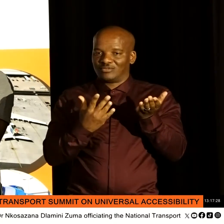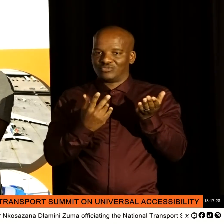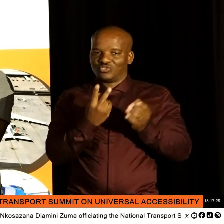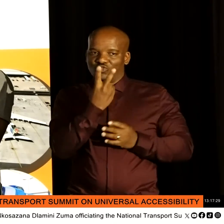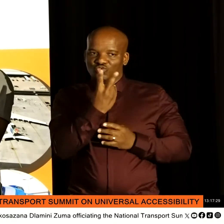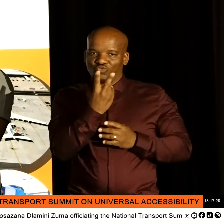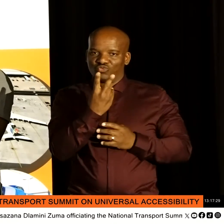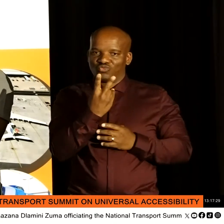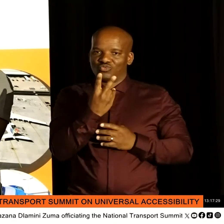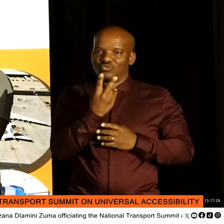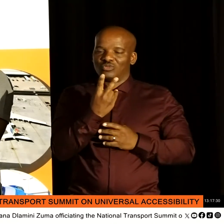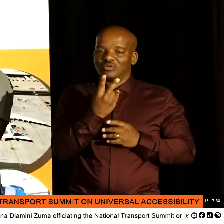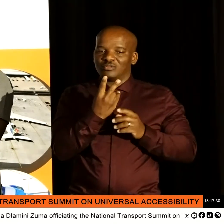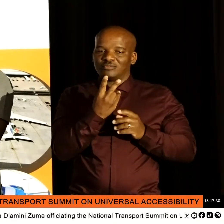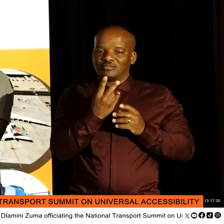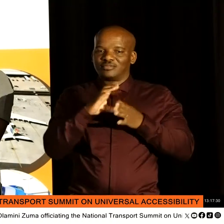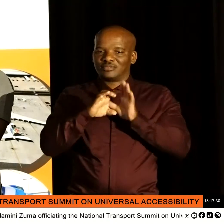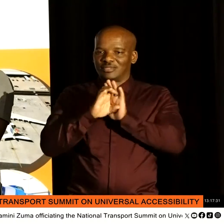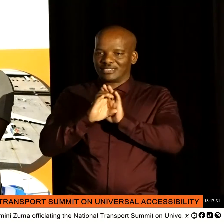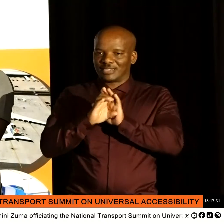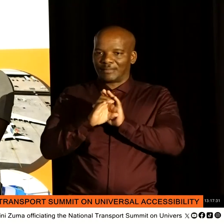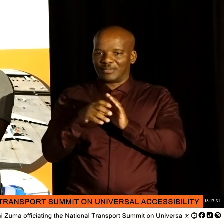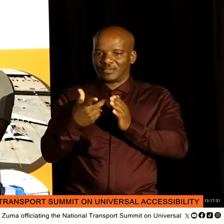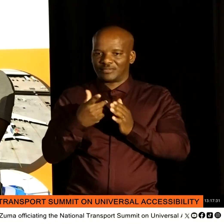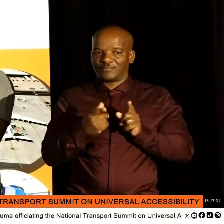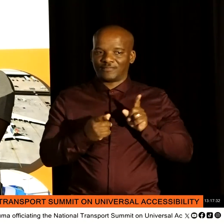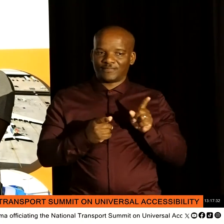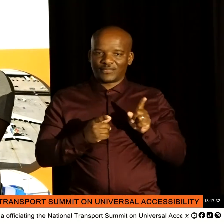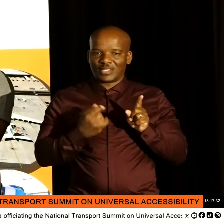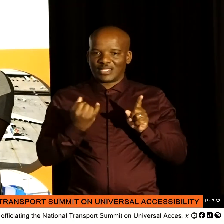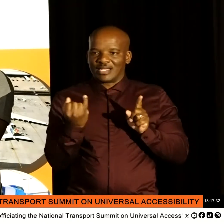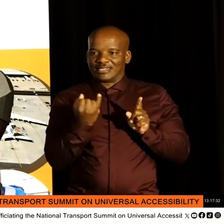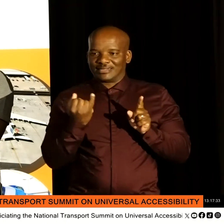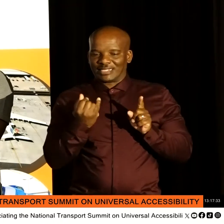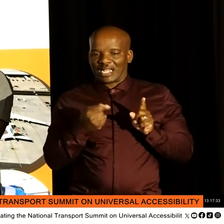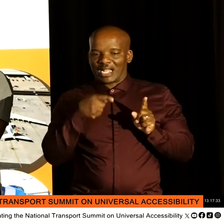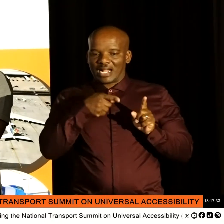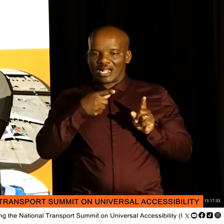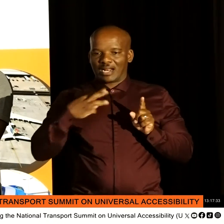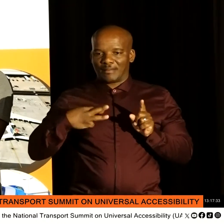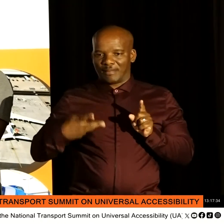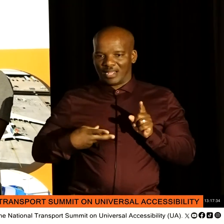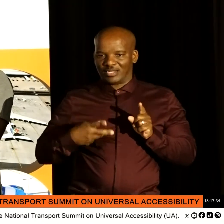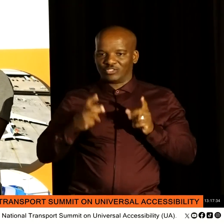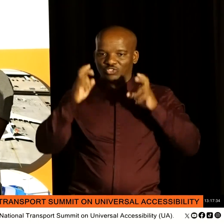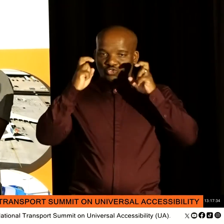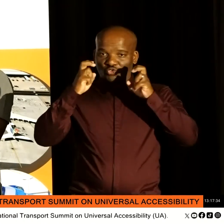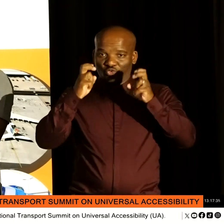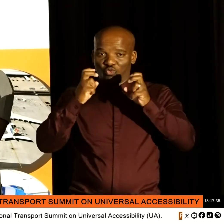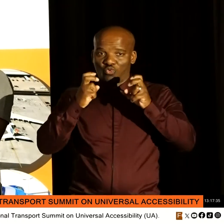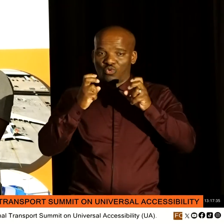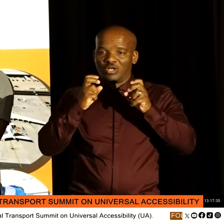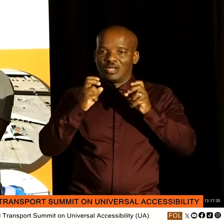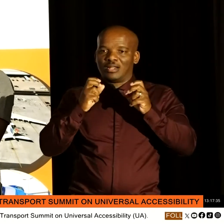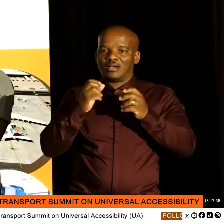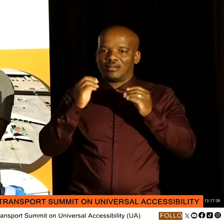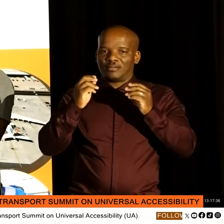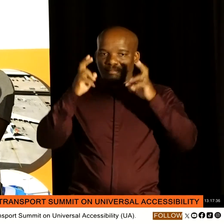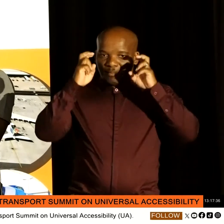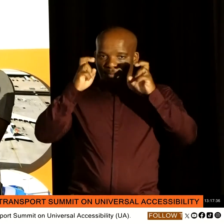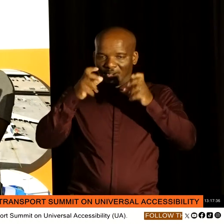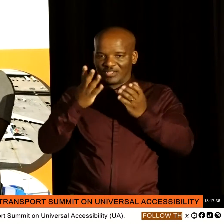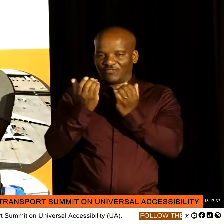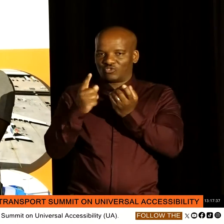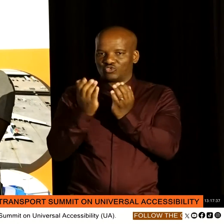scenarios. A single mother has been struggling for her autistic son to access the school bus. Because of his autism, he